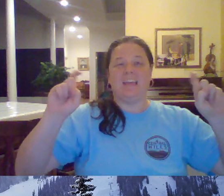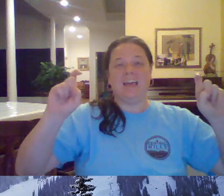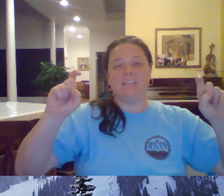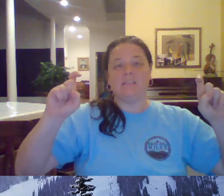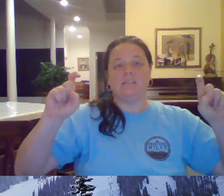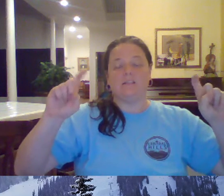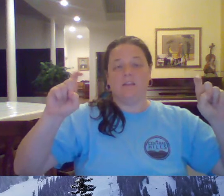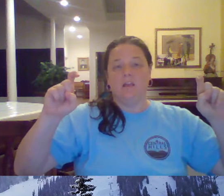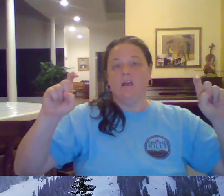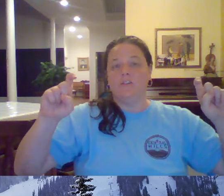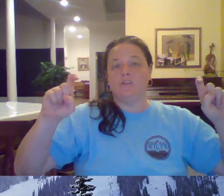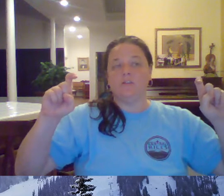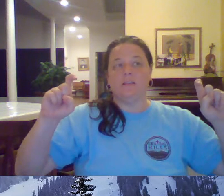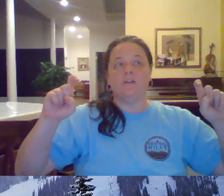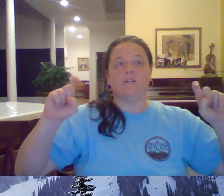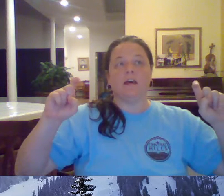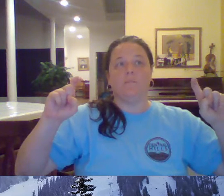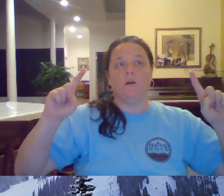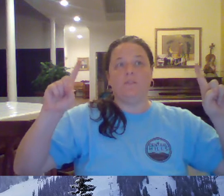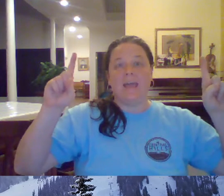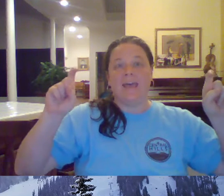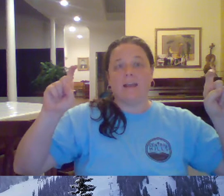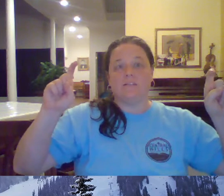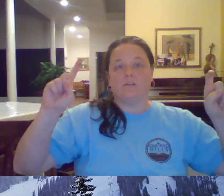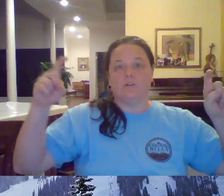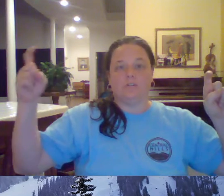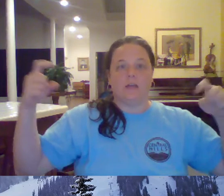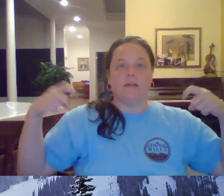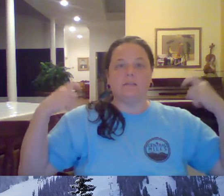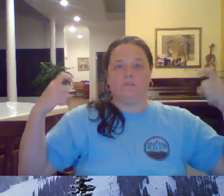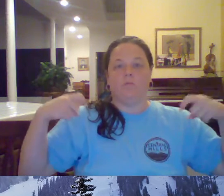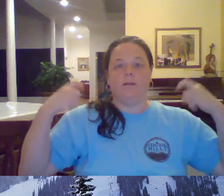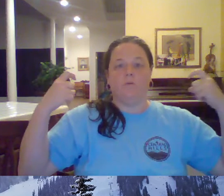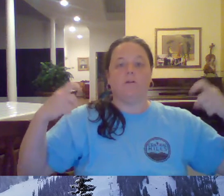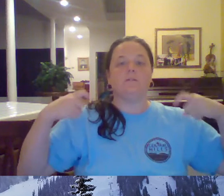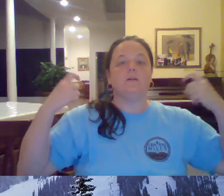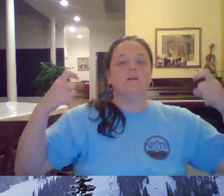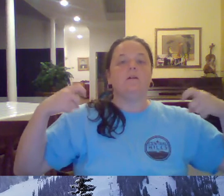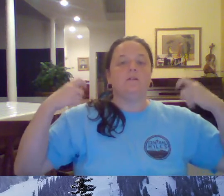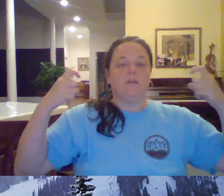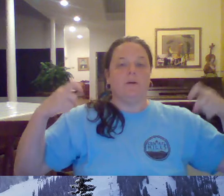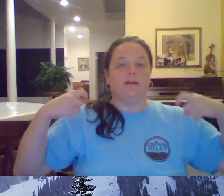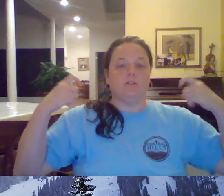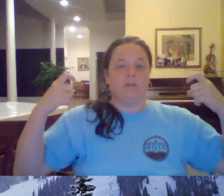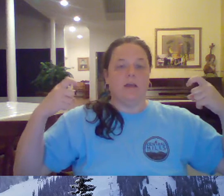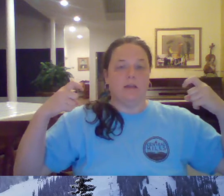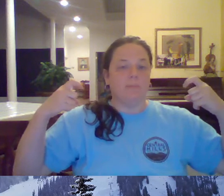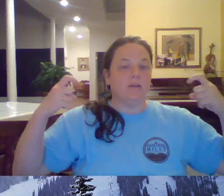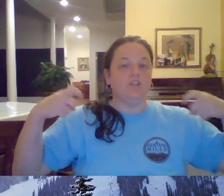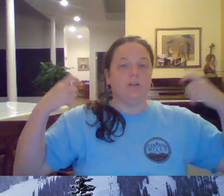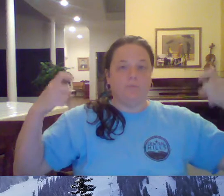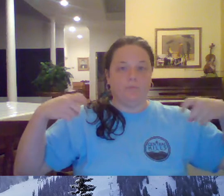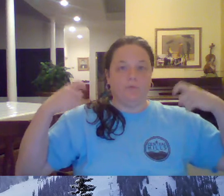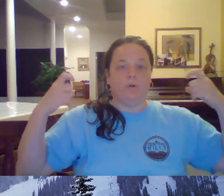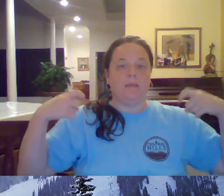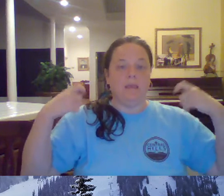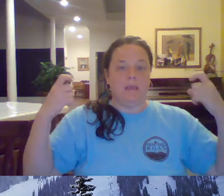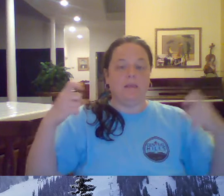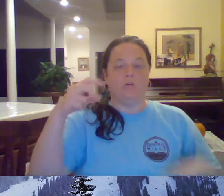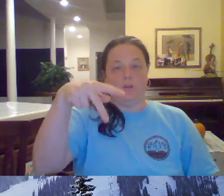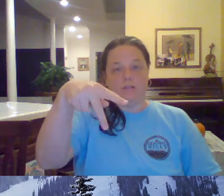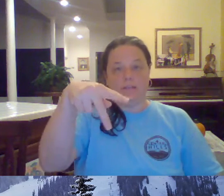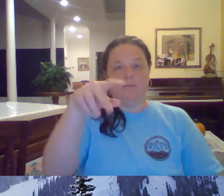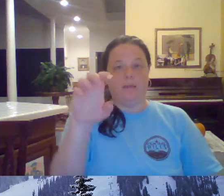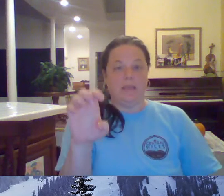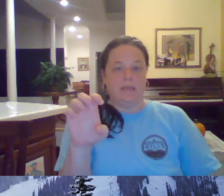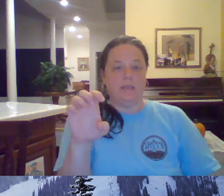Exercising. The X's that you're using here is kind of part of the exercise, kind of a play on words. So gym or